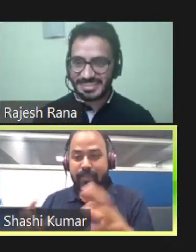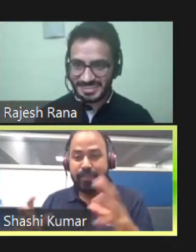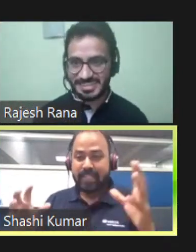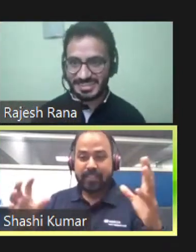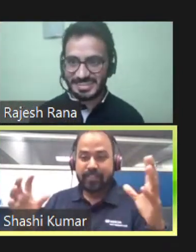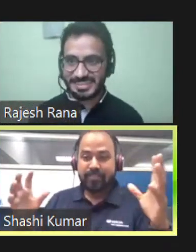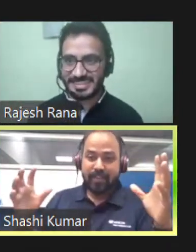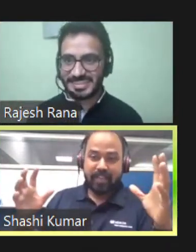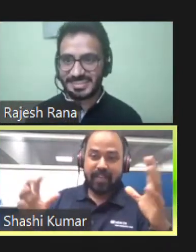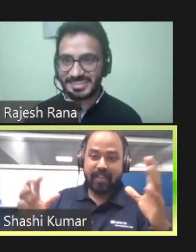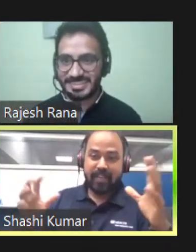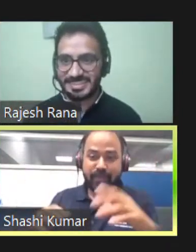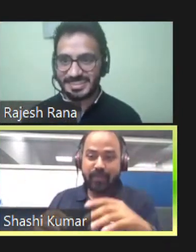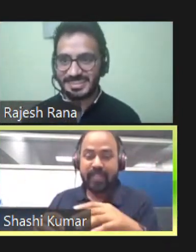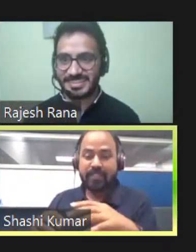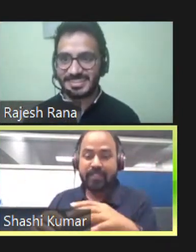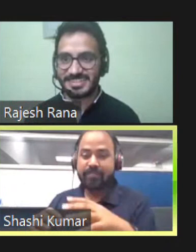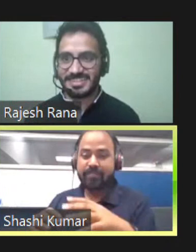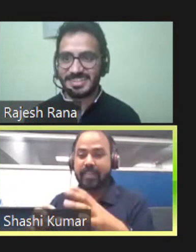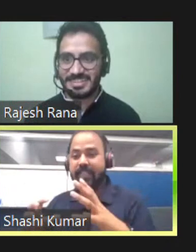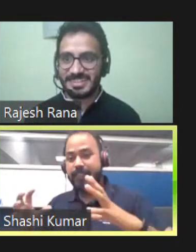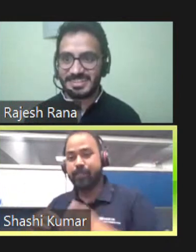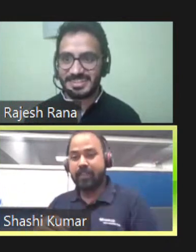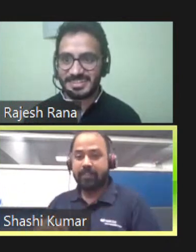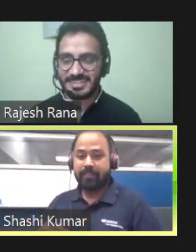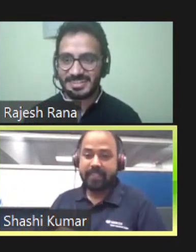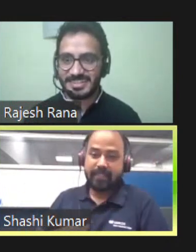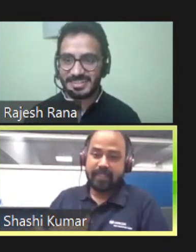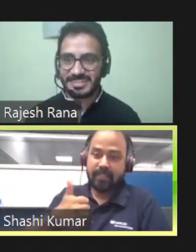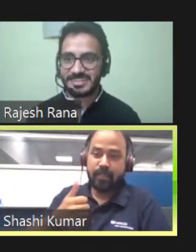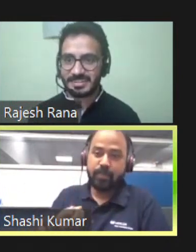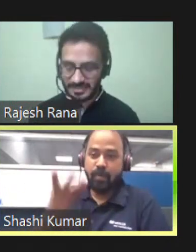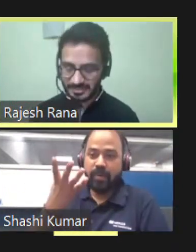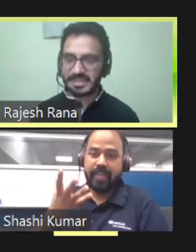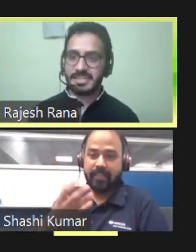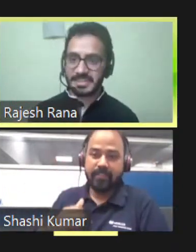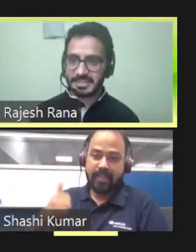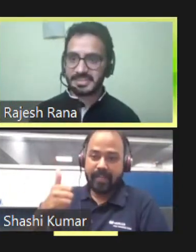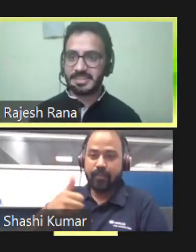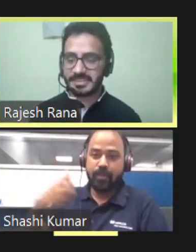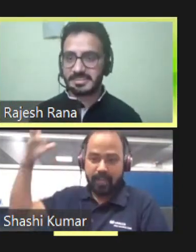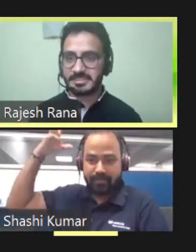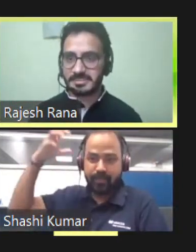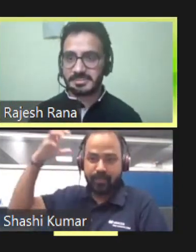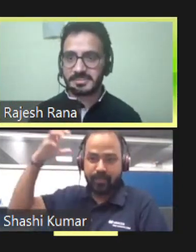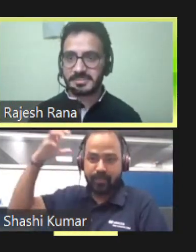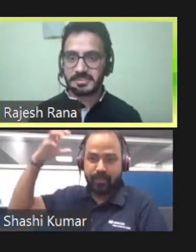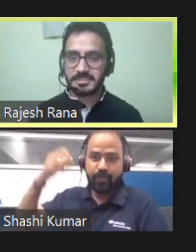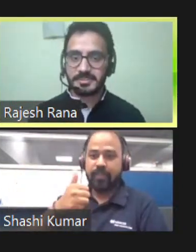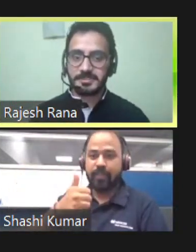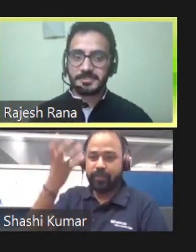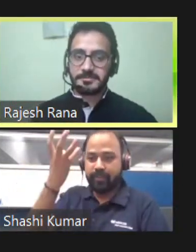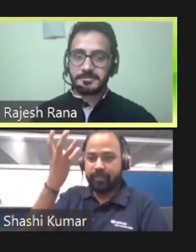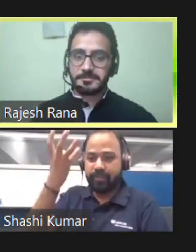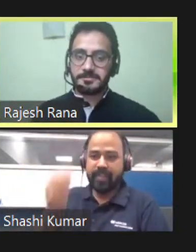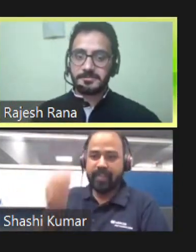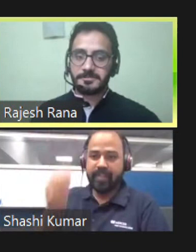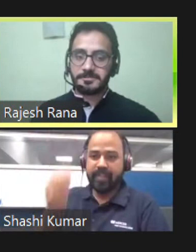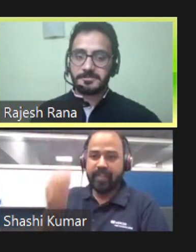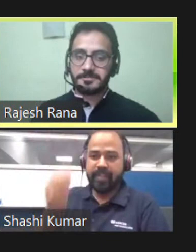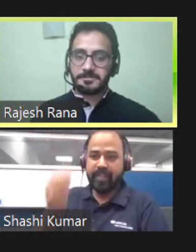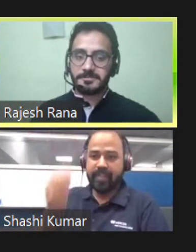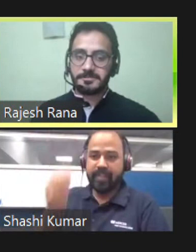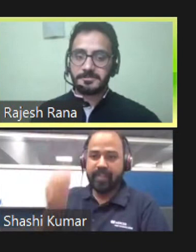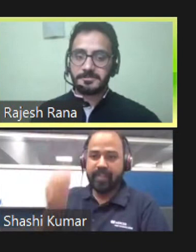it's also a funny one. Also, it's very easy to relate it with it. Good morning, right? Right. Good afternoon, good night, and